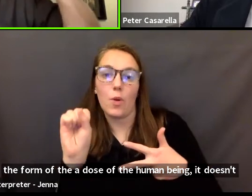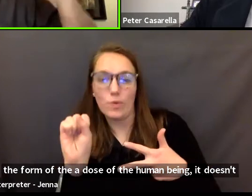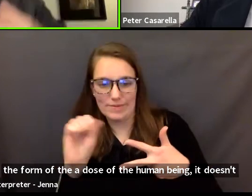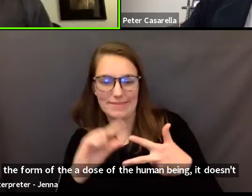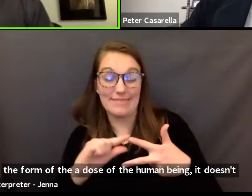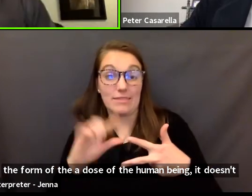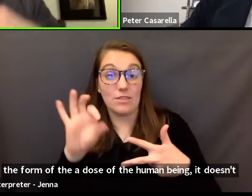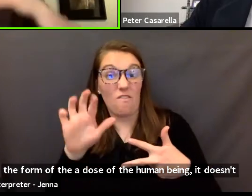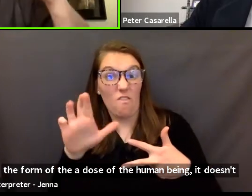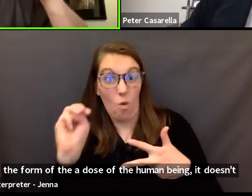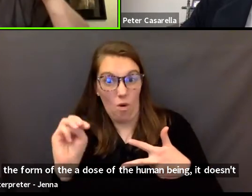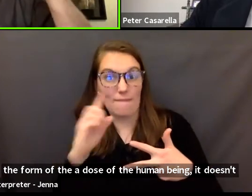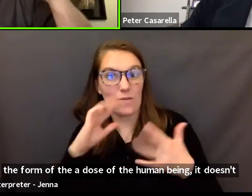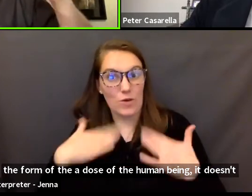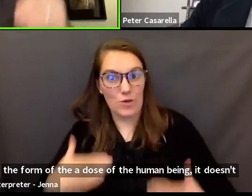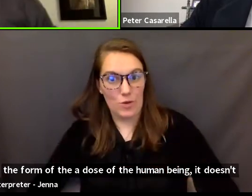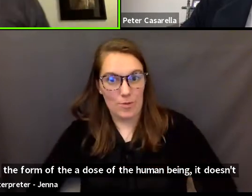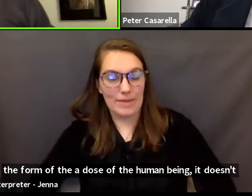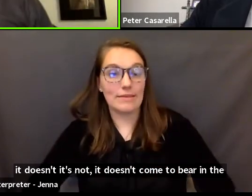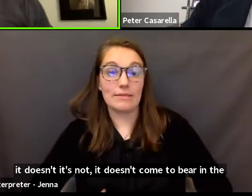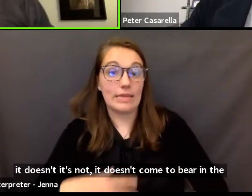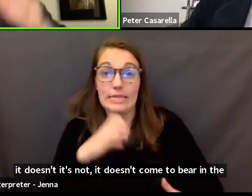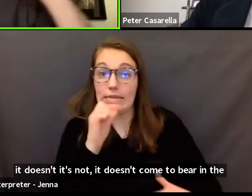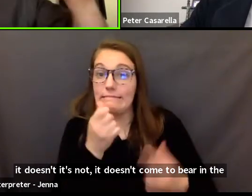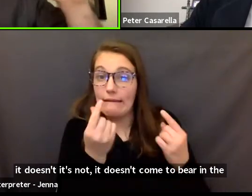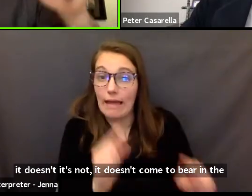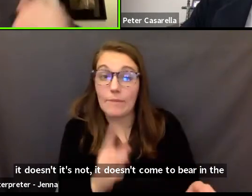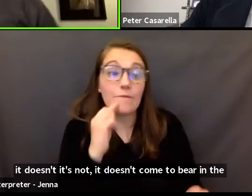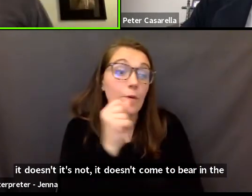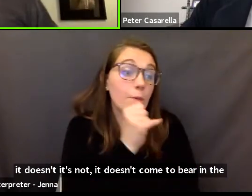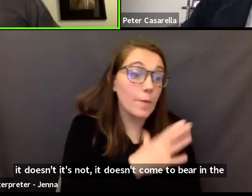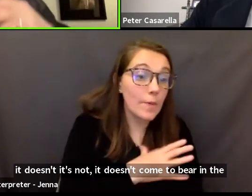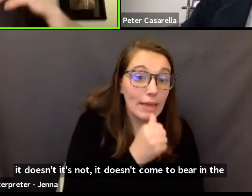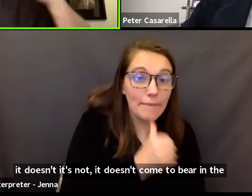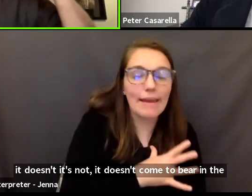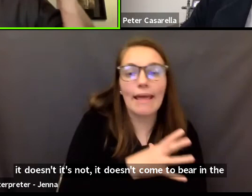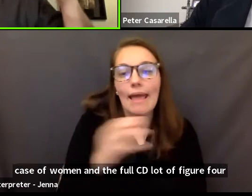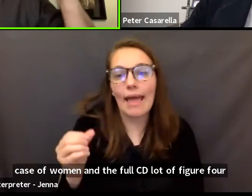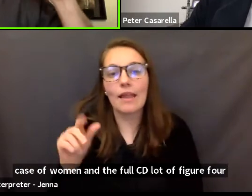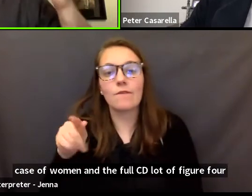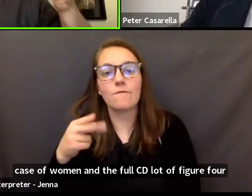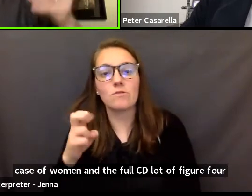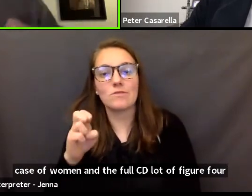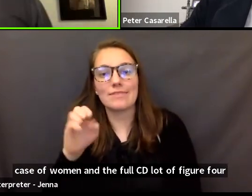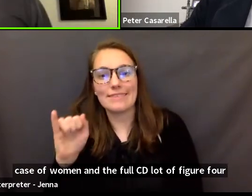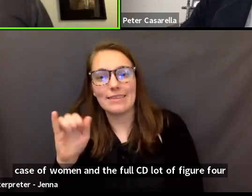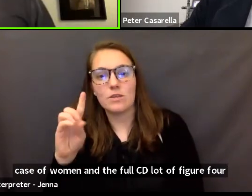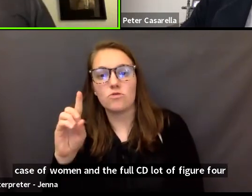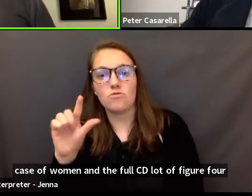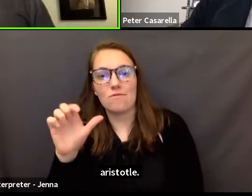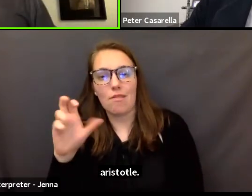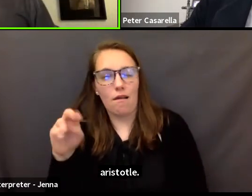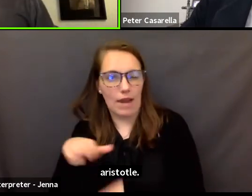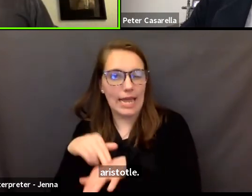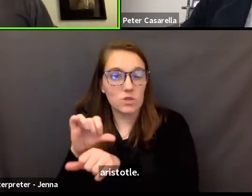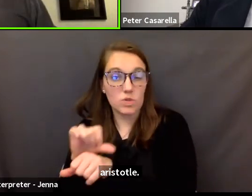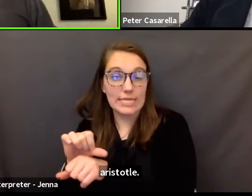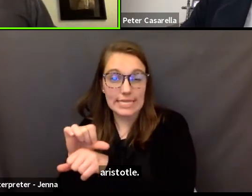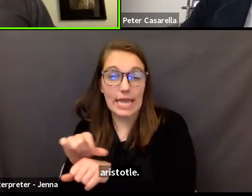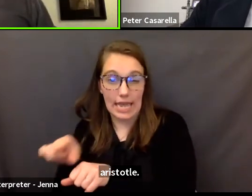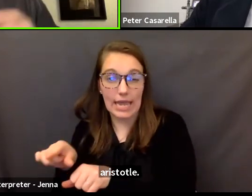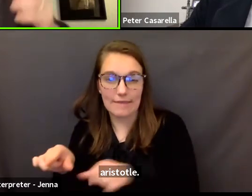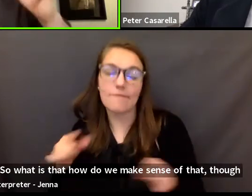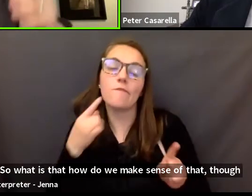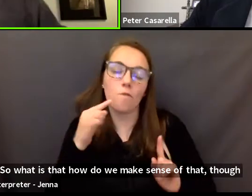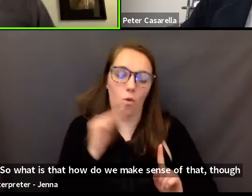It doesn't come to bear in the case of women and the fusidulon figure for Aristotle. So what is that? How do we make sense of that? The word I